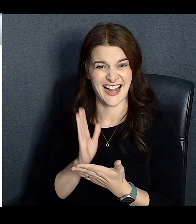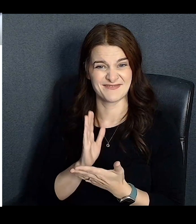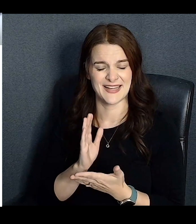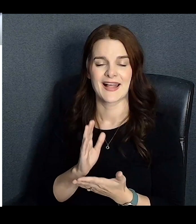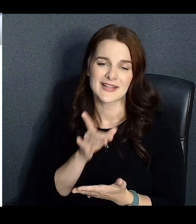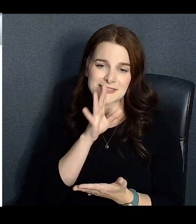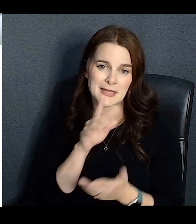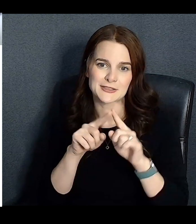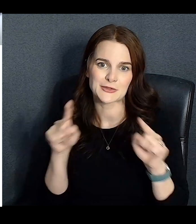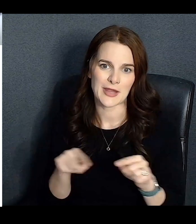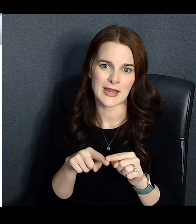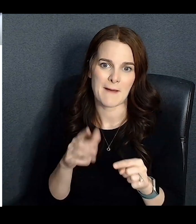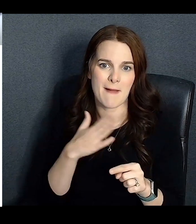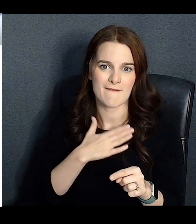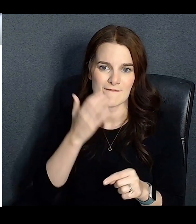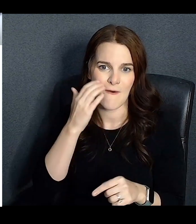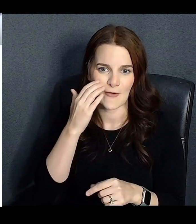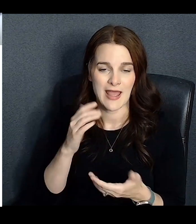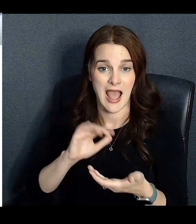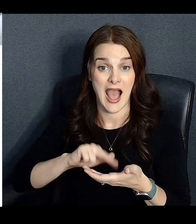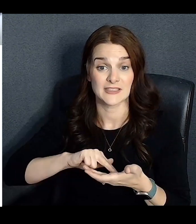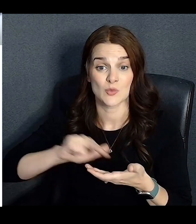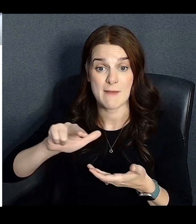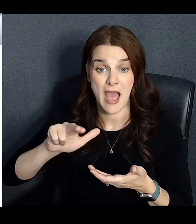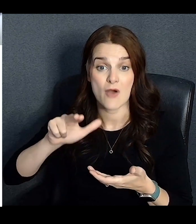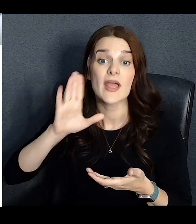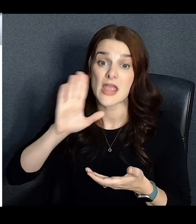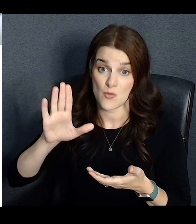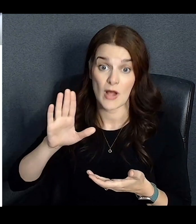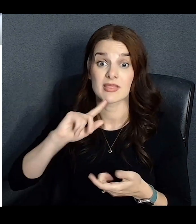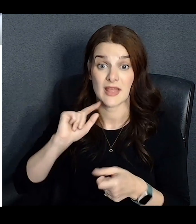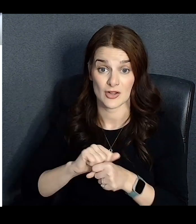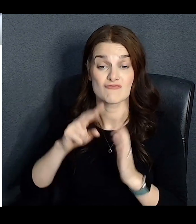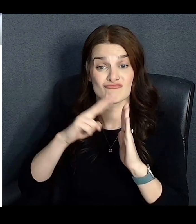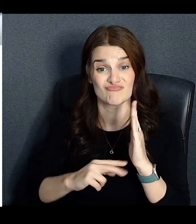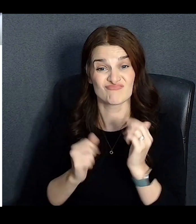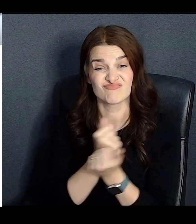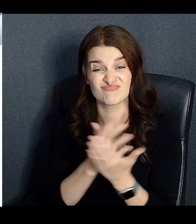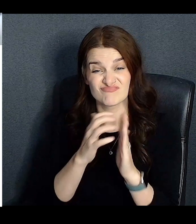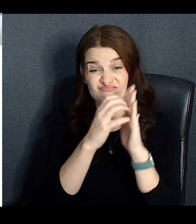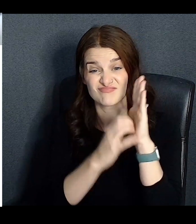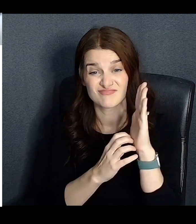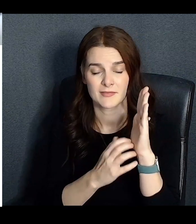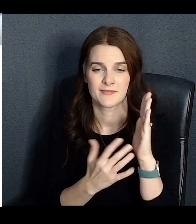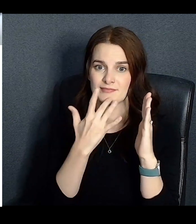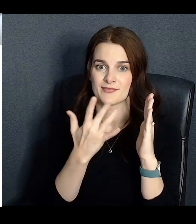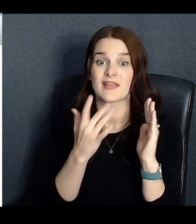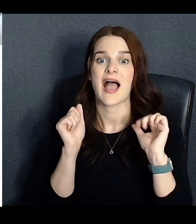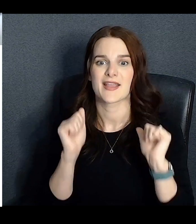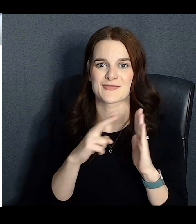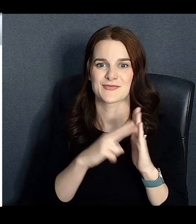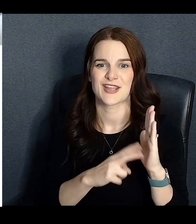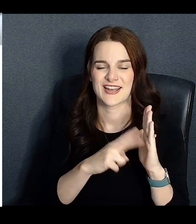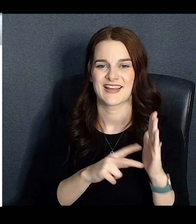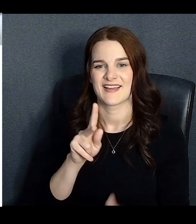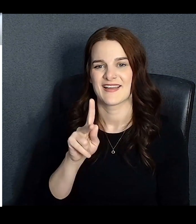Ah, stop. Okay, so that speak screen on my phone. I just swipe down with the two fingers and it's just reading everything on my screen. My favorite hack with this is that I